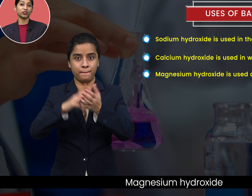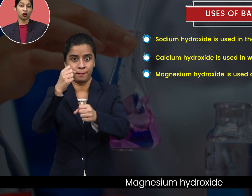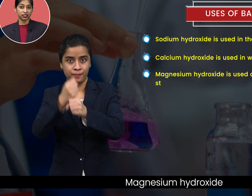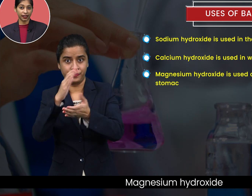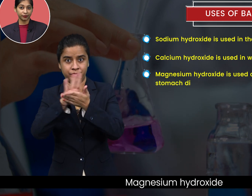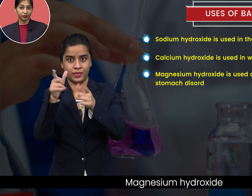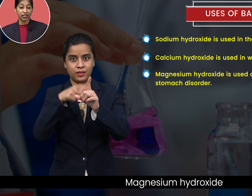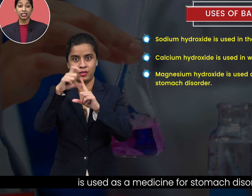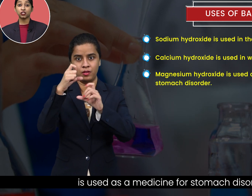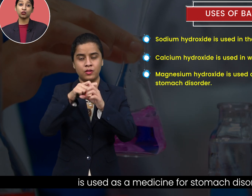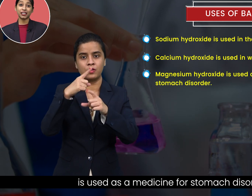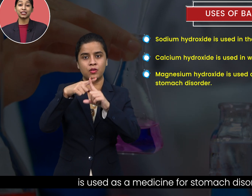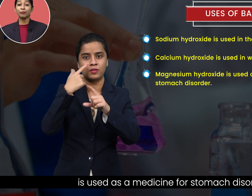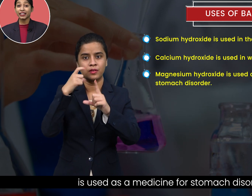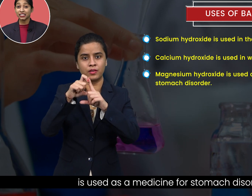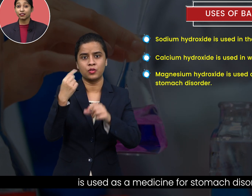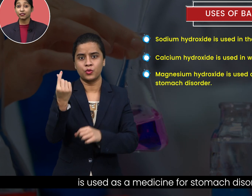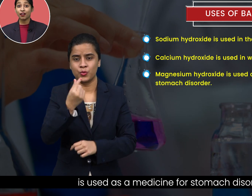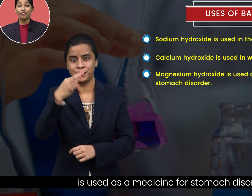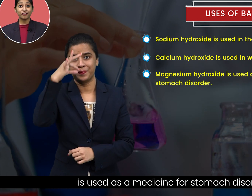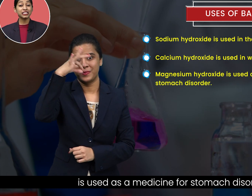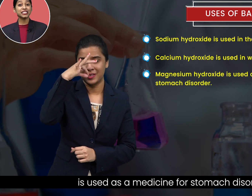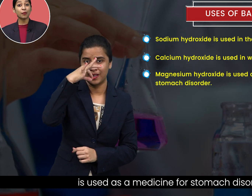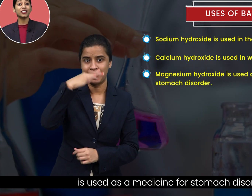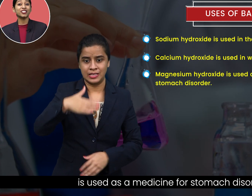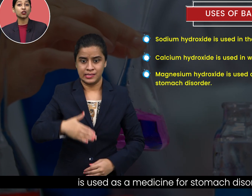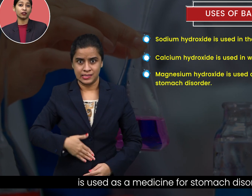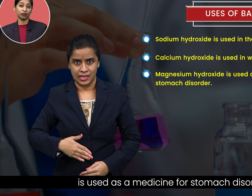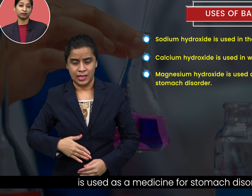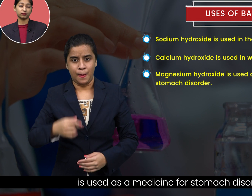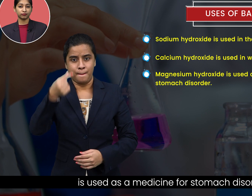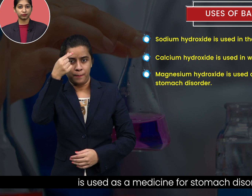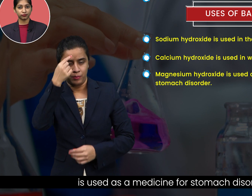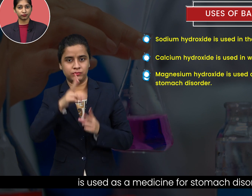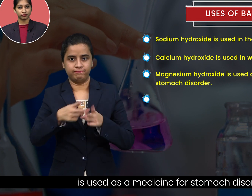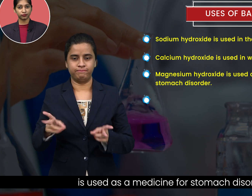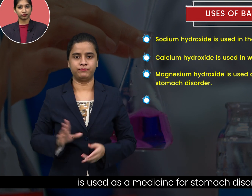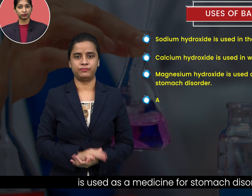Magnesium hydroxide is used as a medicine for stomach disorder.